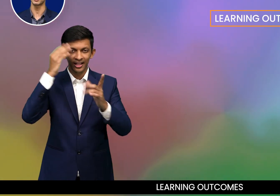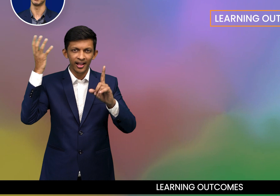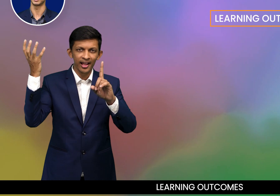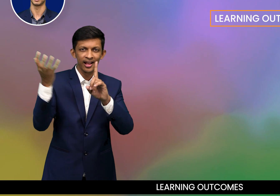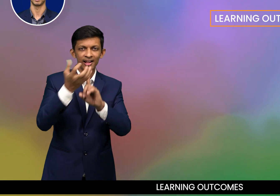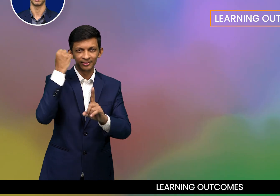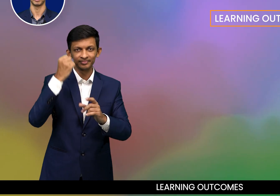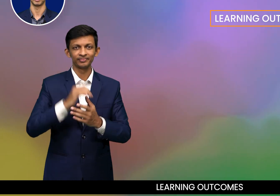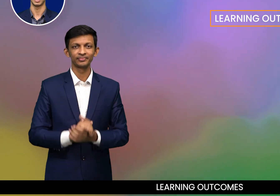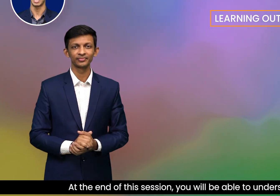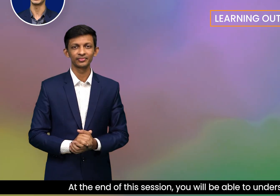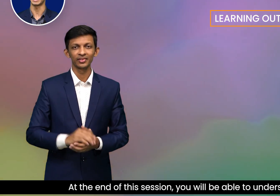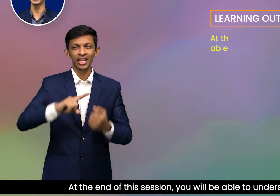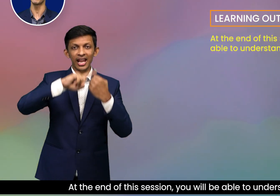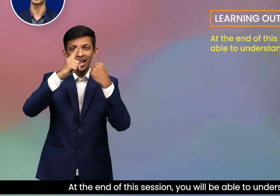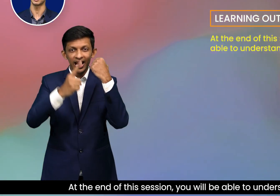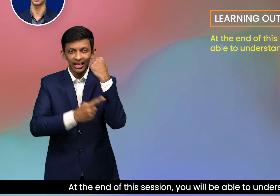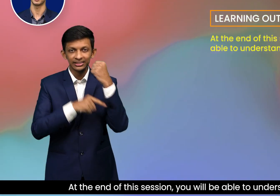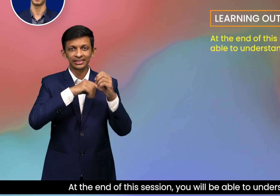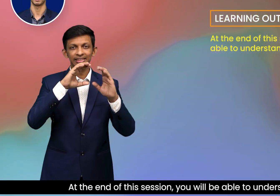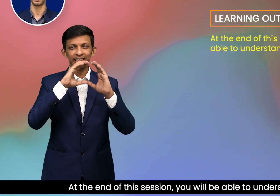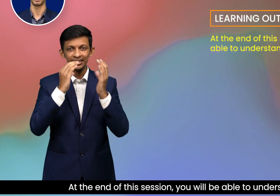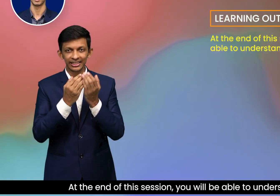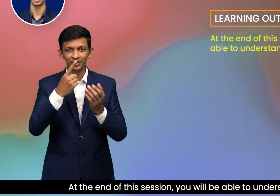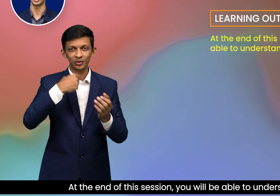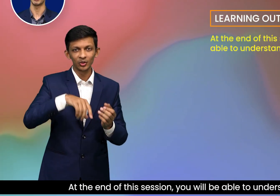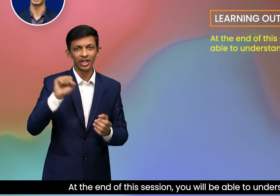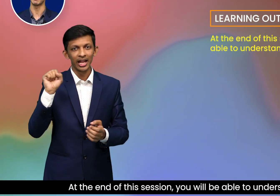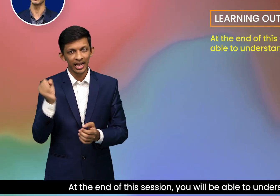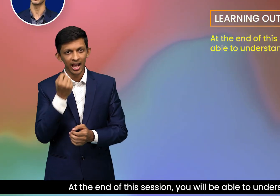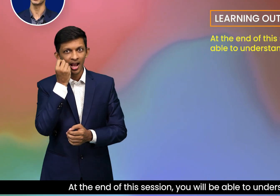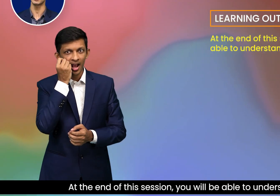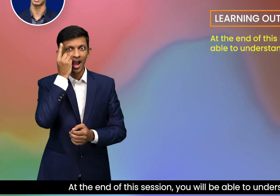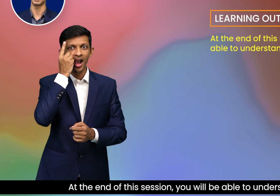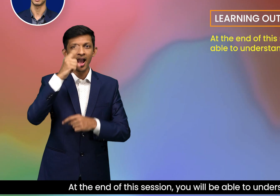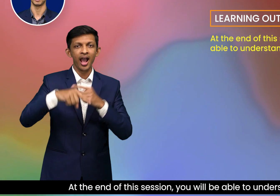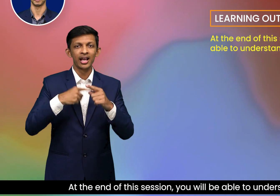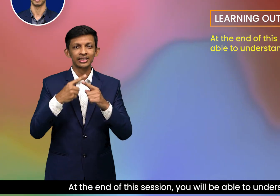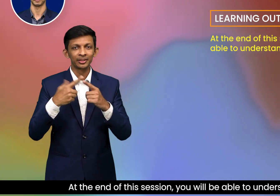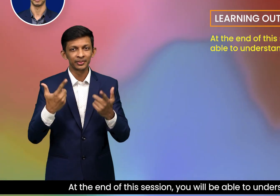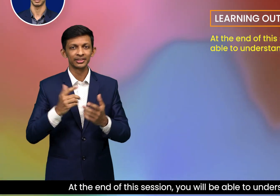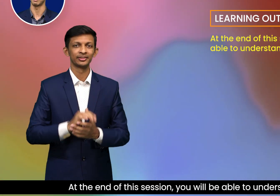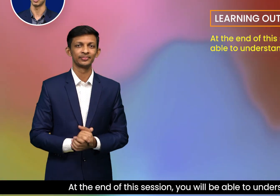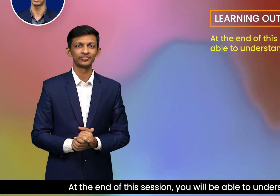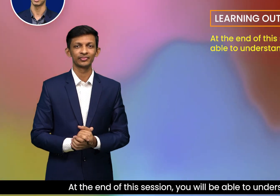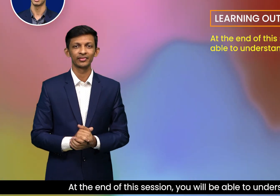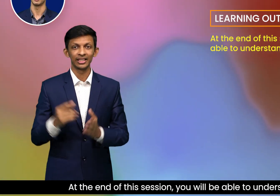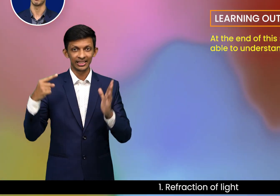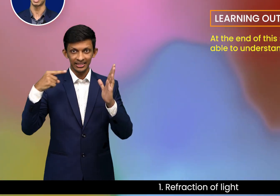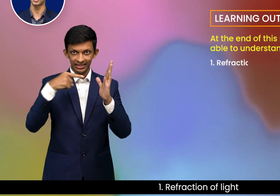Learning outcomes. At the end of this session, you will be able to understand